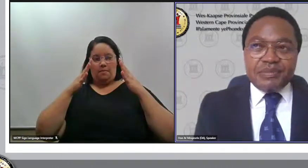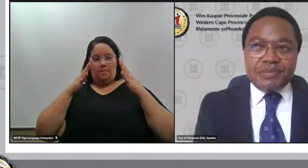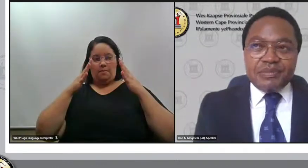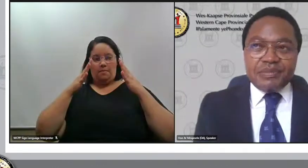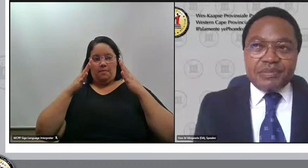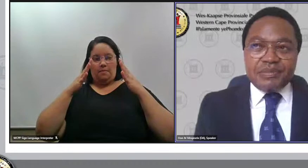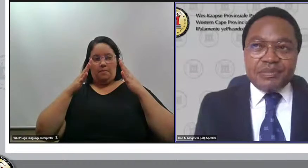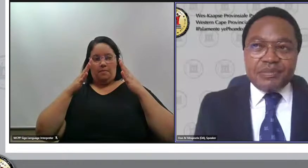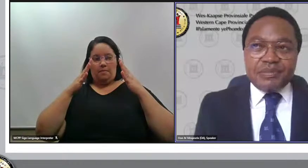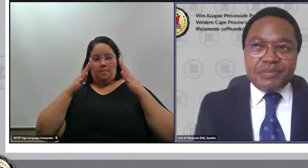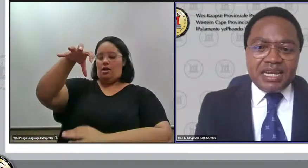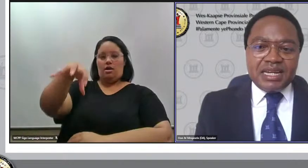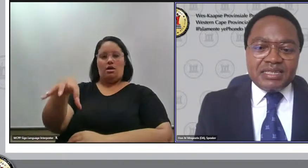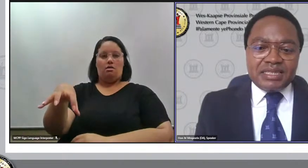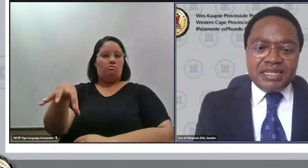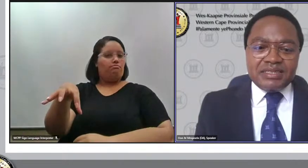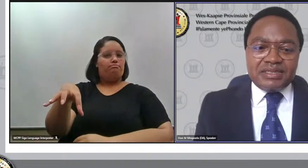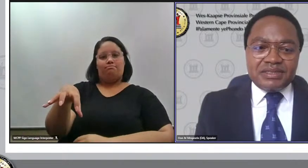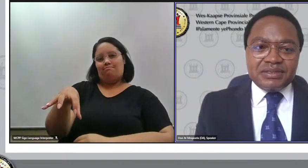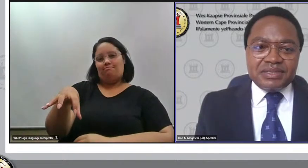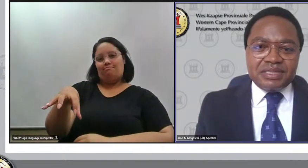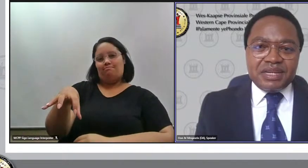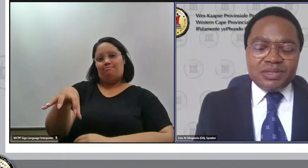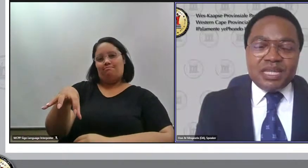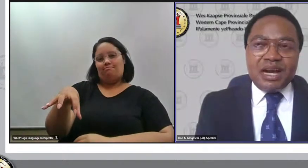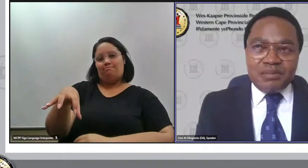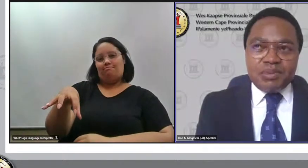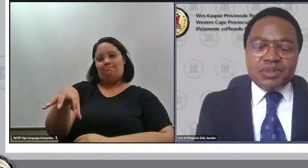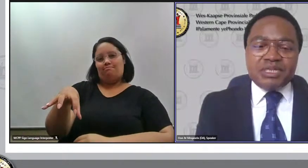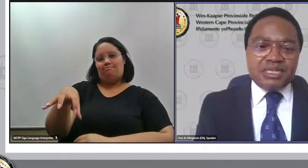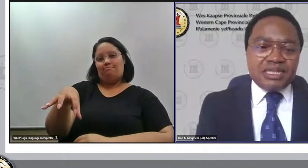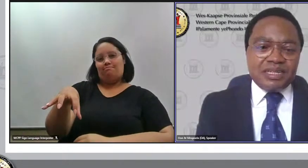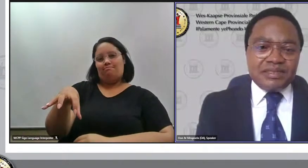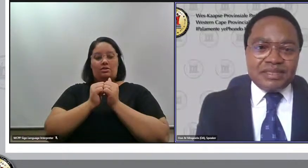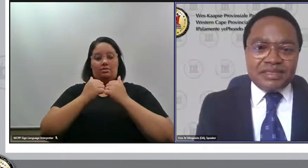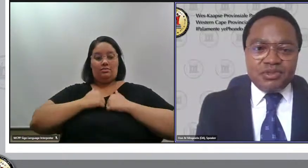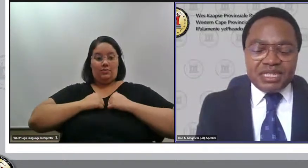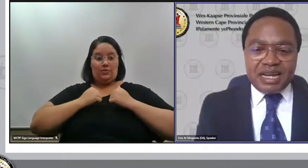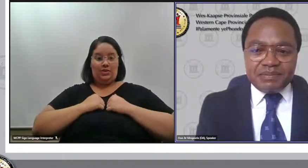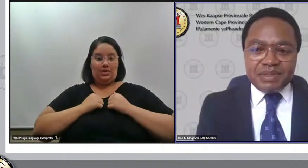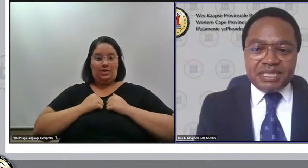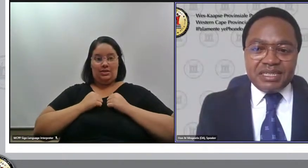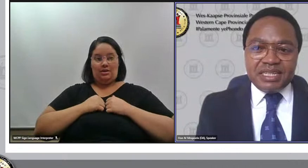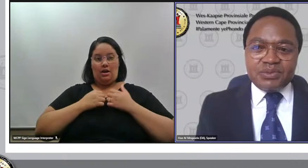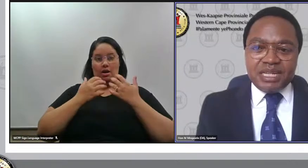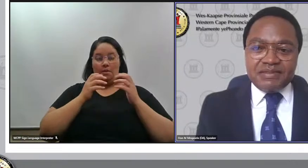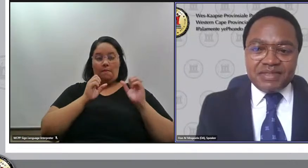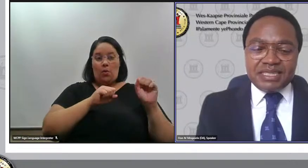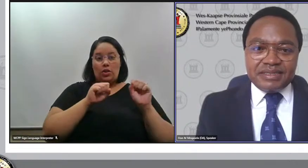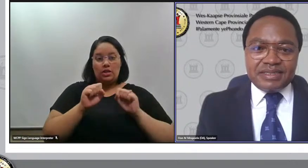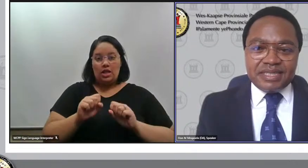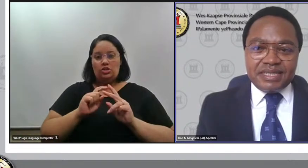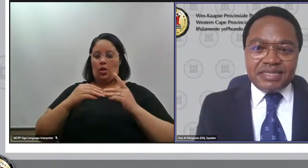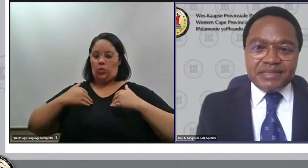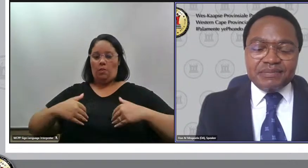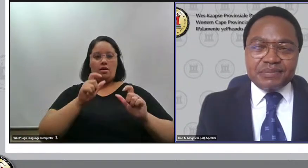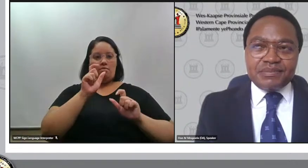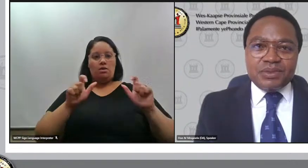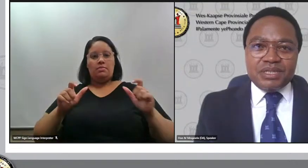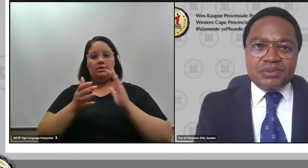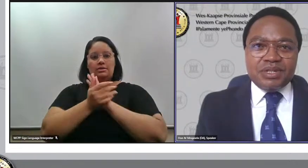island. We have realized that with our potential and the human capital that we have, the skill